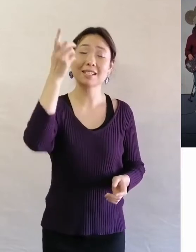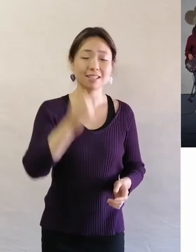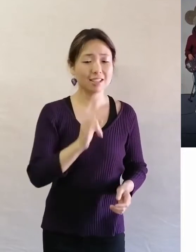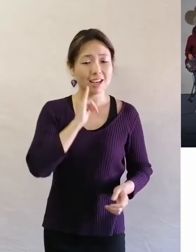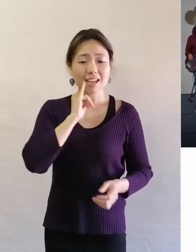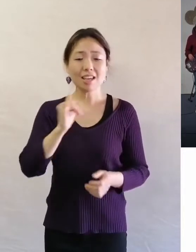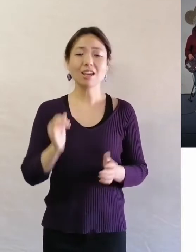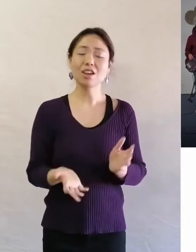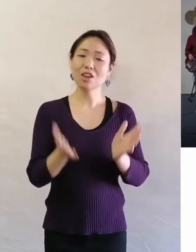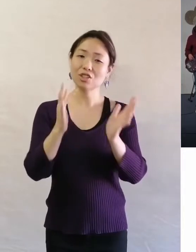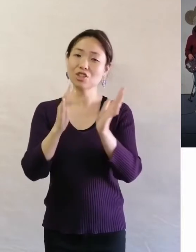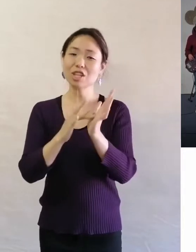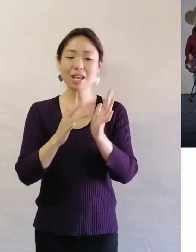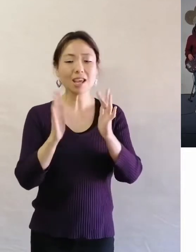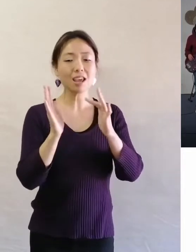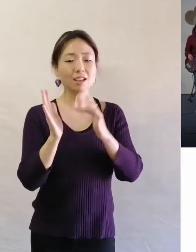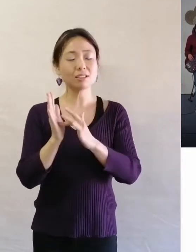and He is